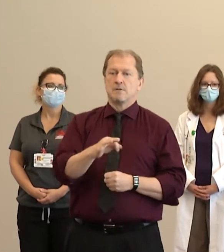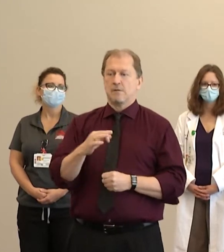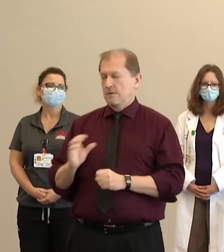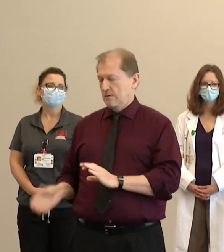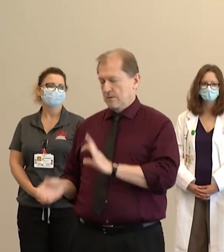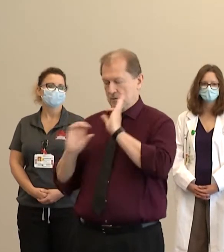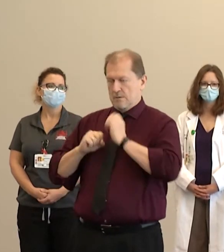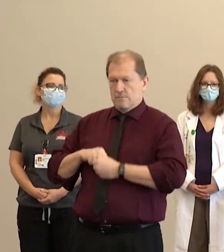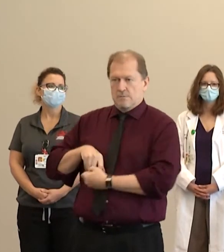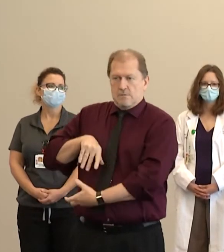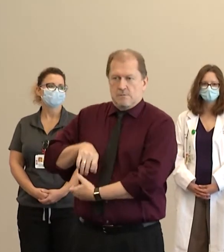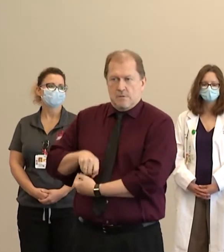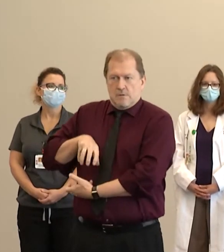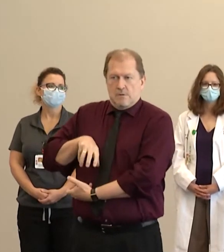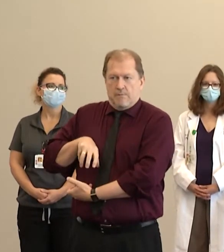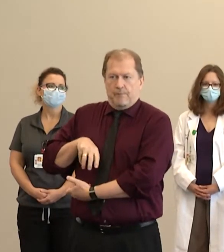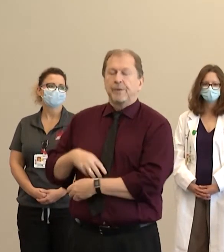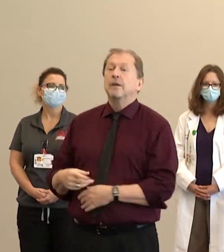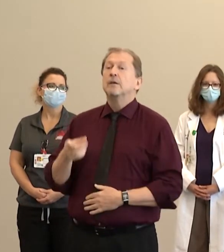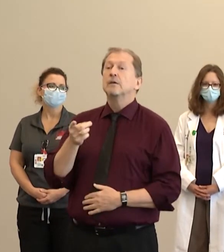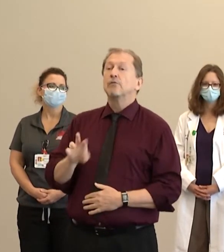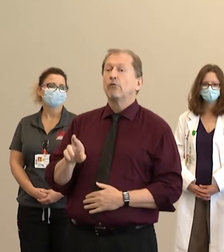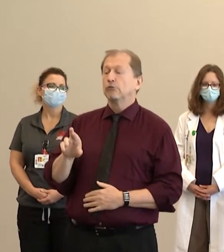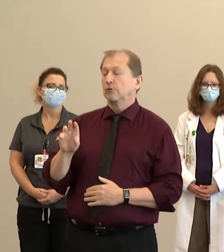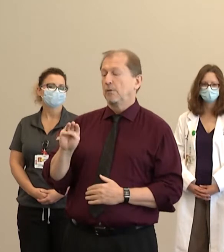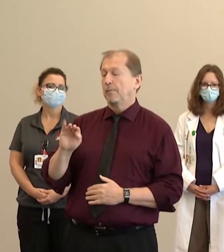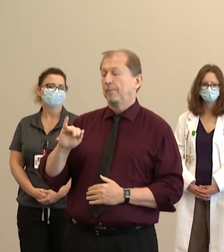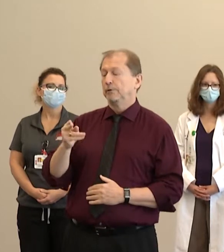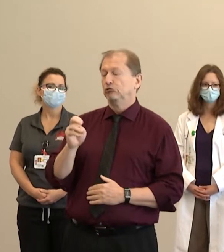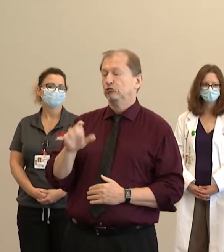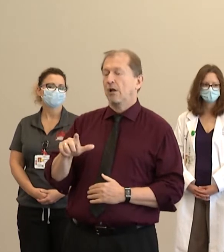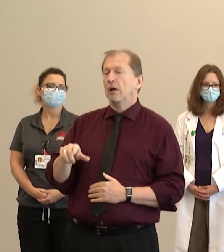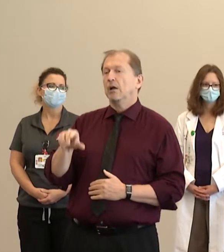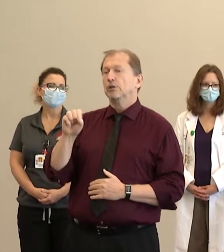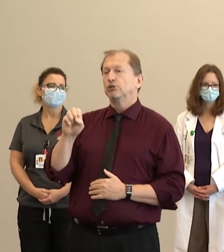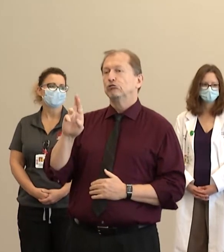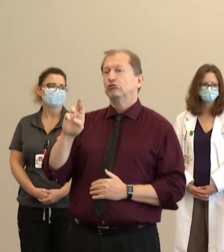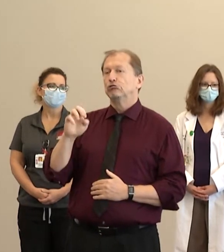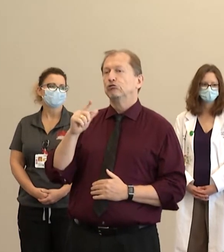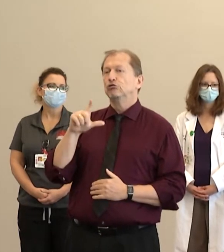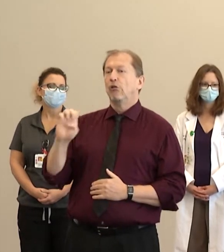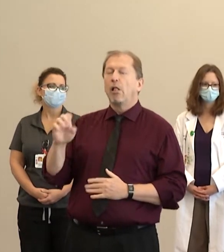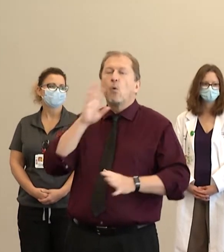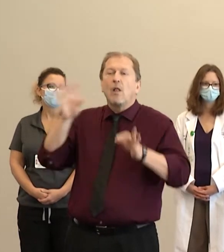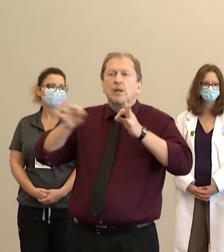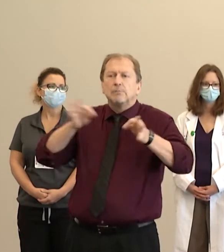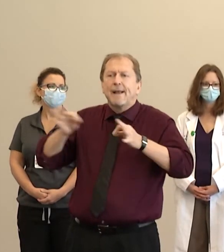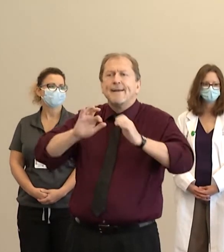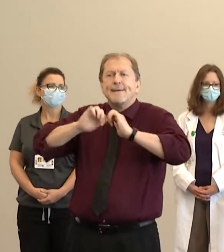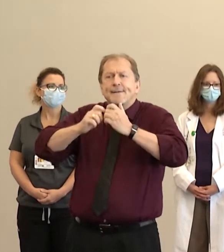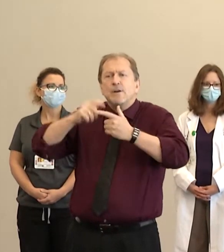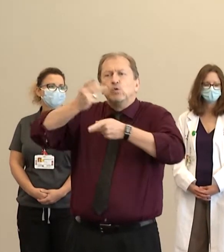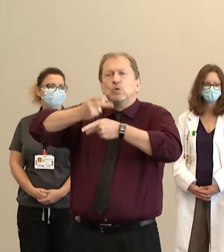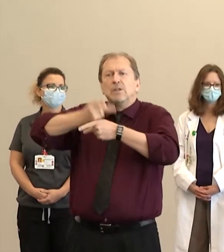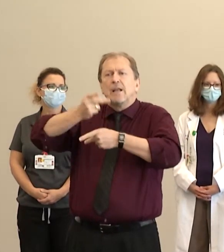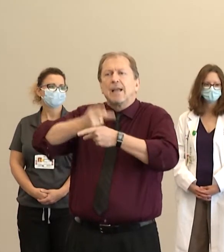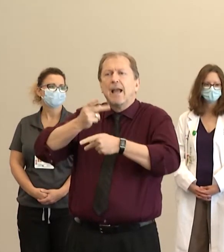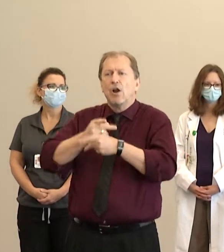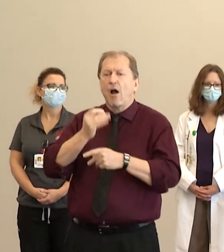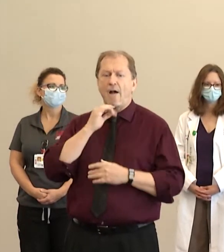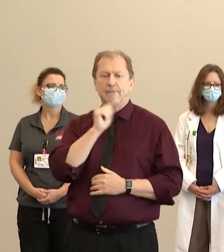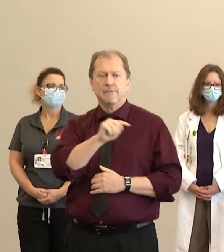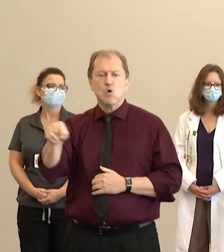Joining me today is Dr. Michelle Surgill, who will talk to us about what it takes to take care of critically ill